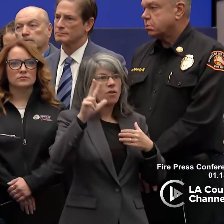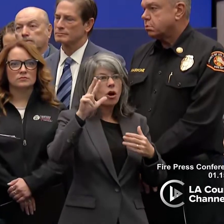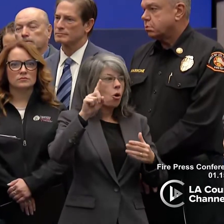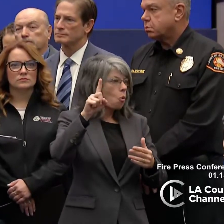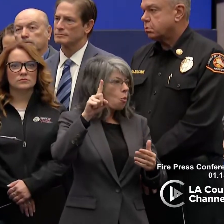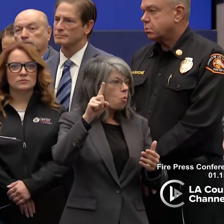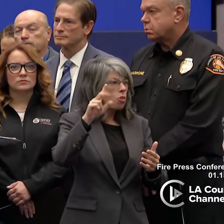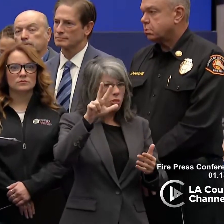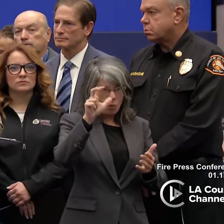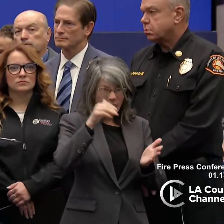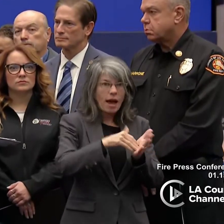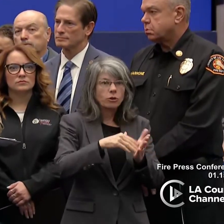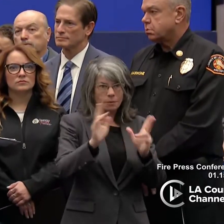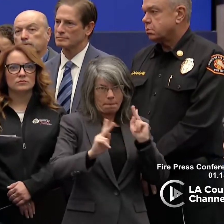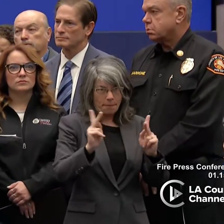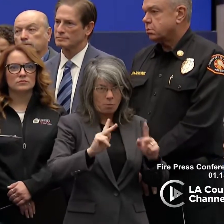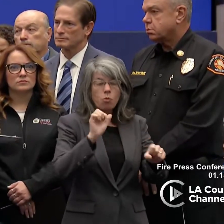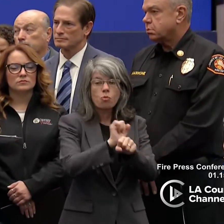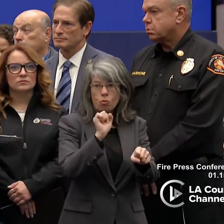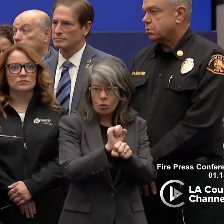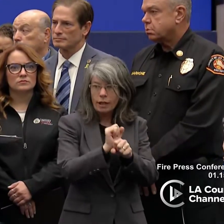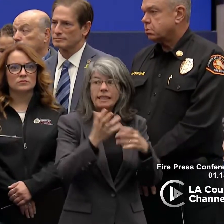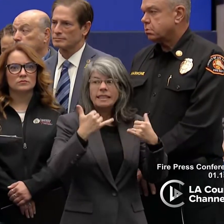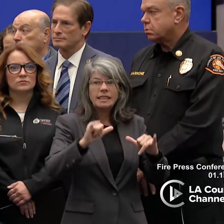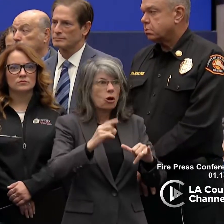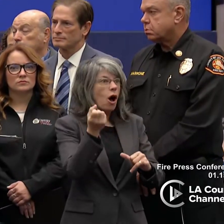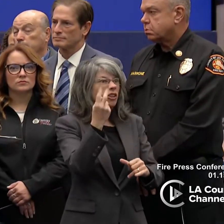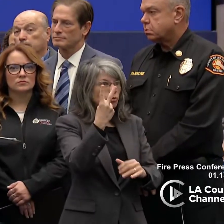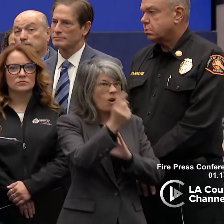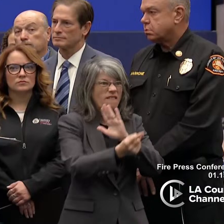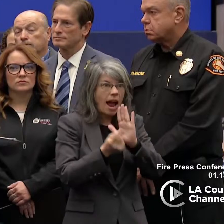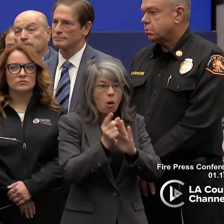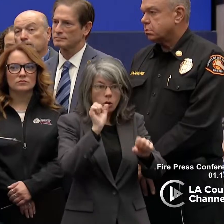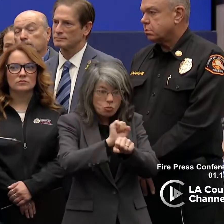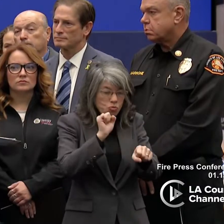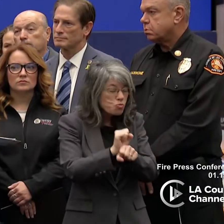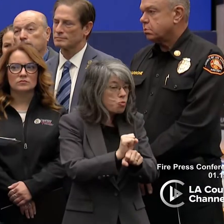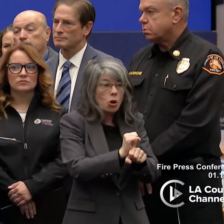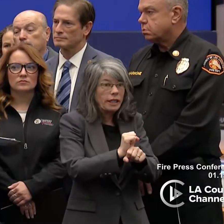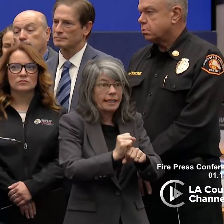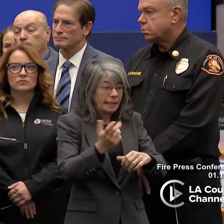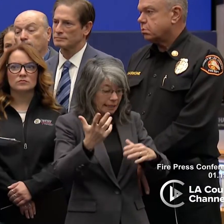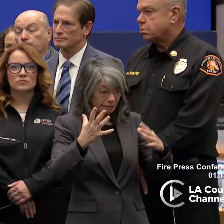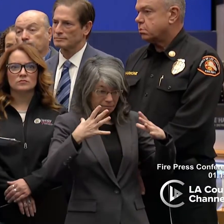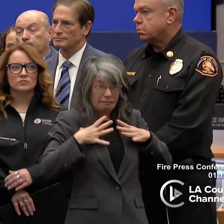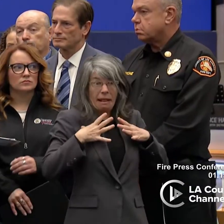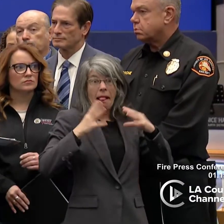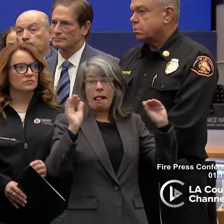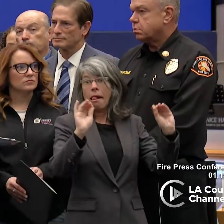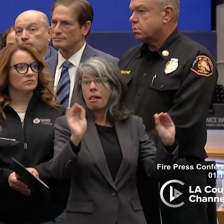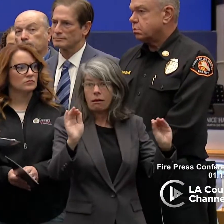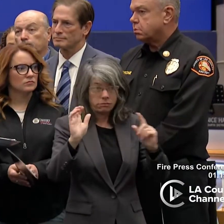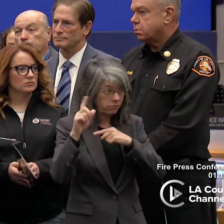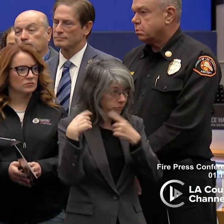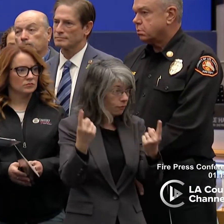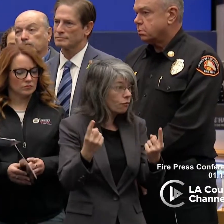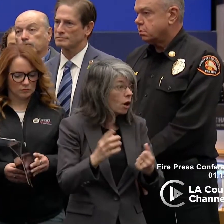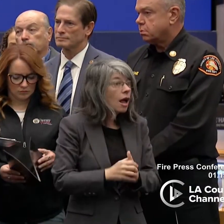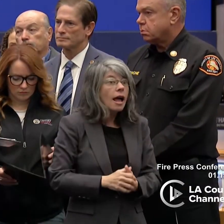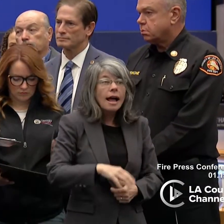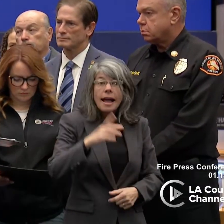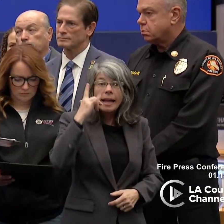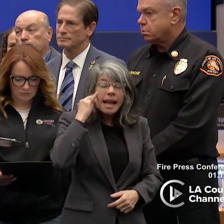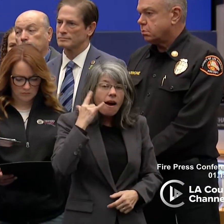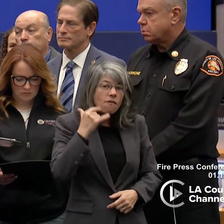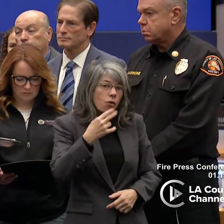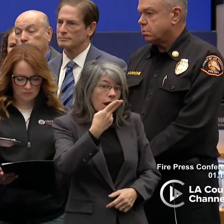personnel assigned. Again, many on 12-hour shifts, many without days off. Really want to thank the California